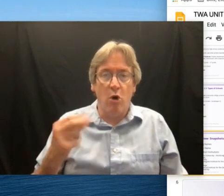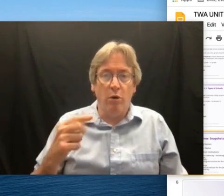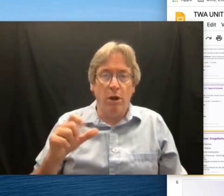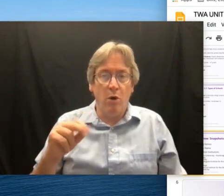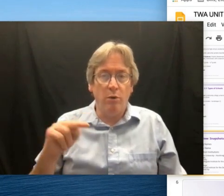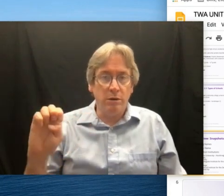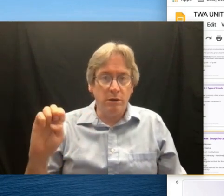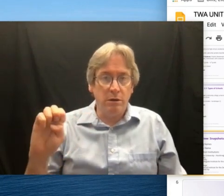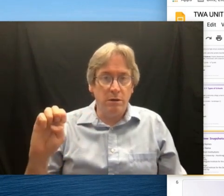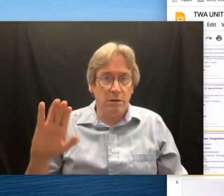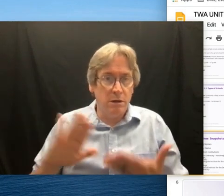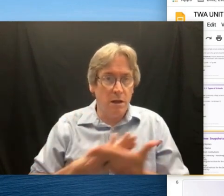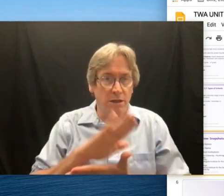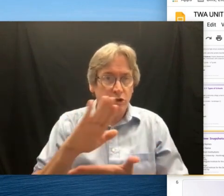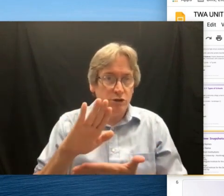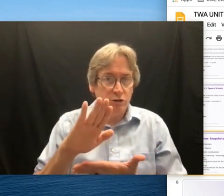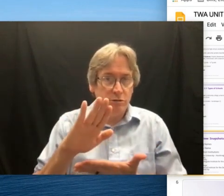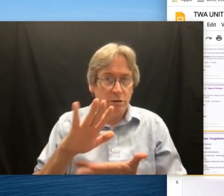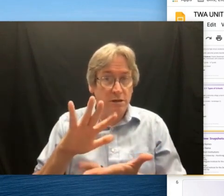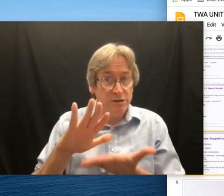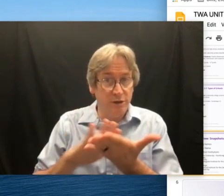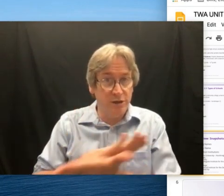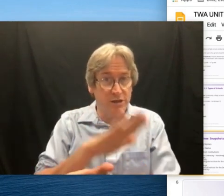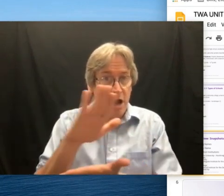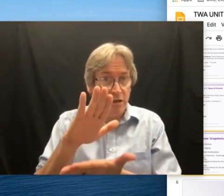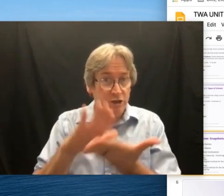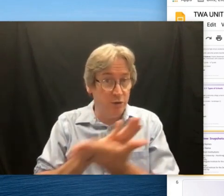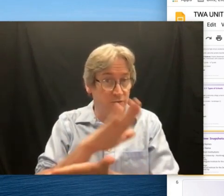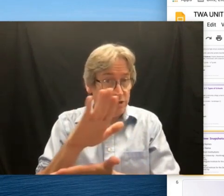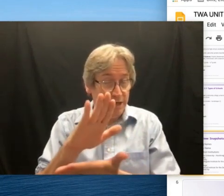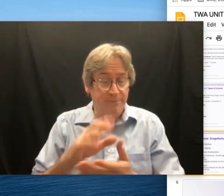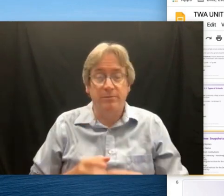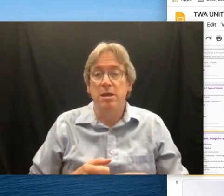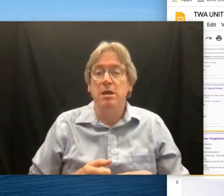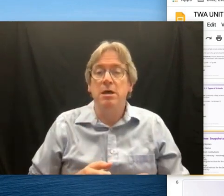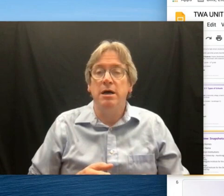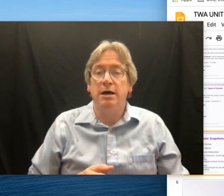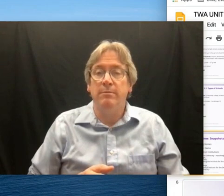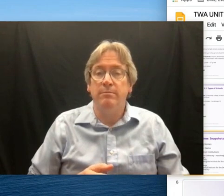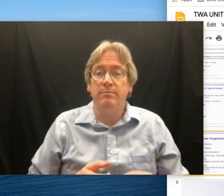There's Ohlone College, so you can college, university.